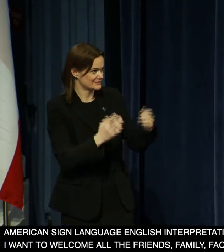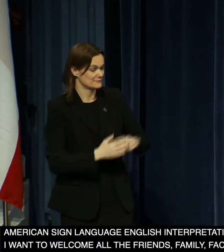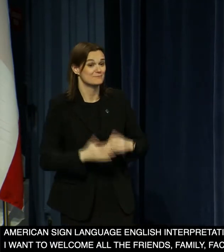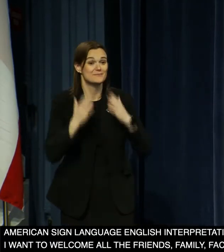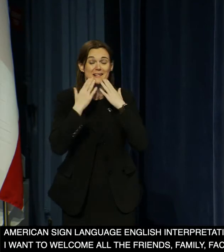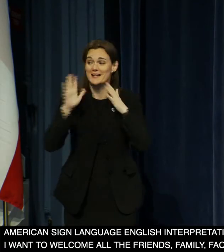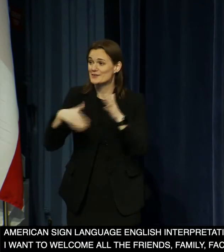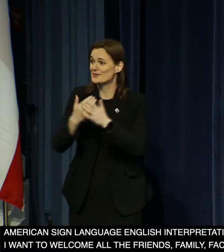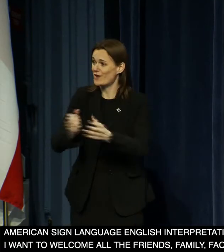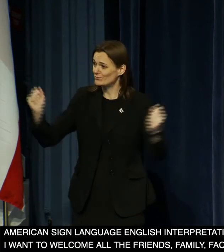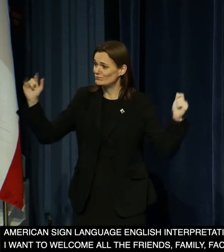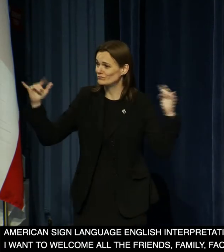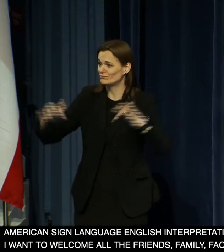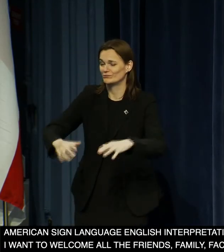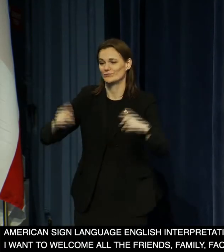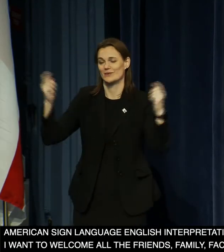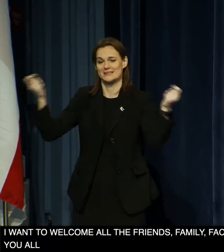Olivia Bean.